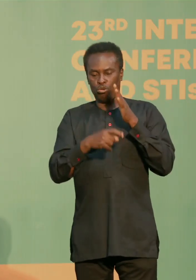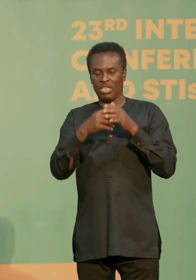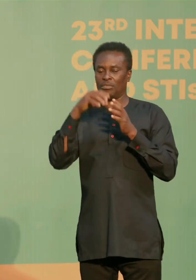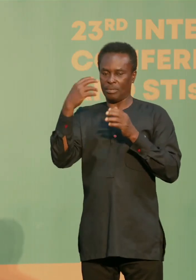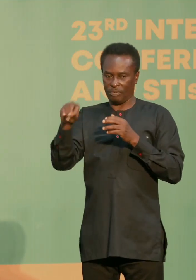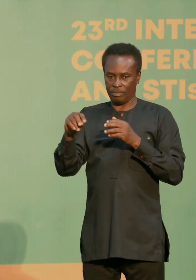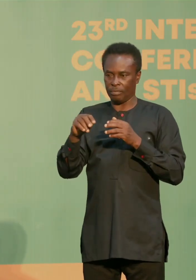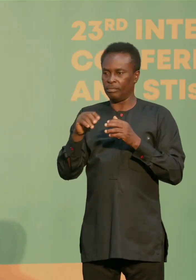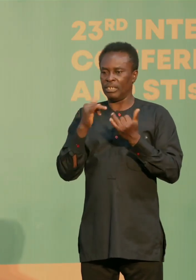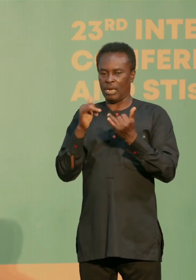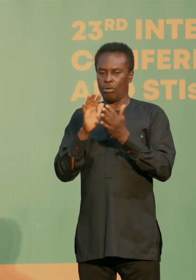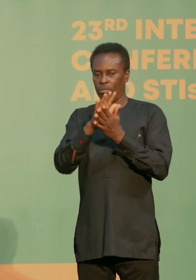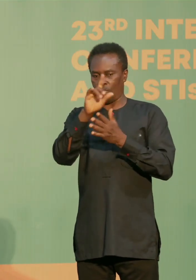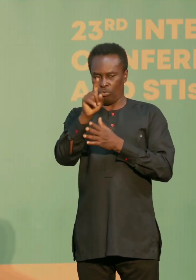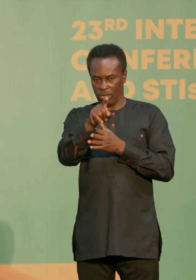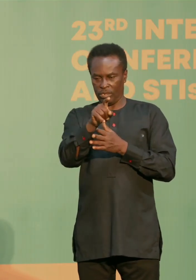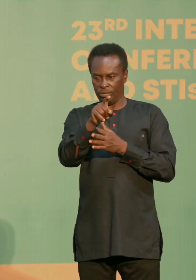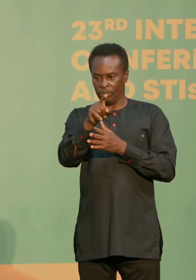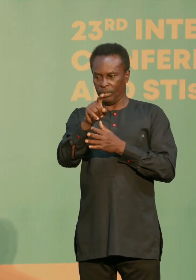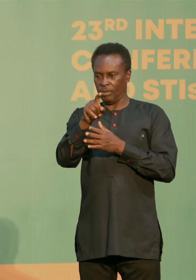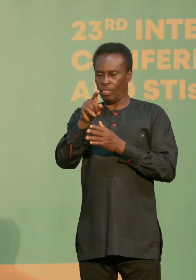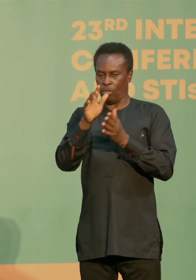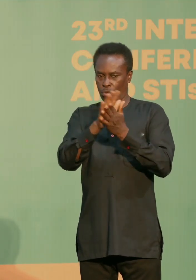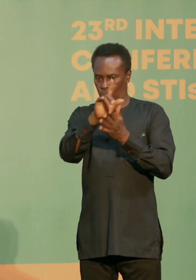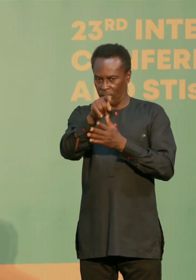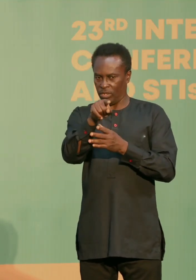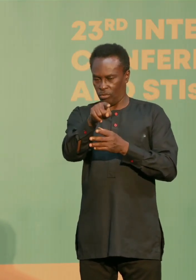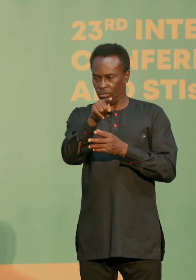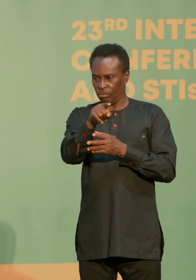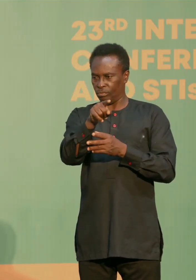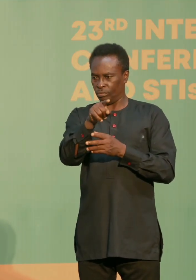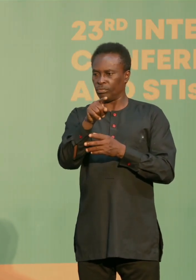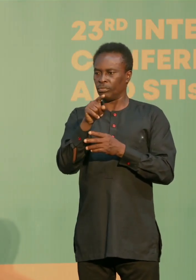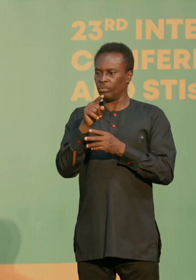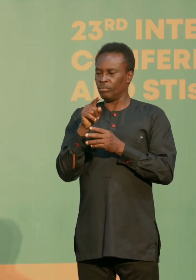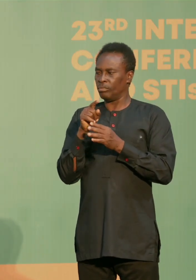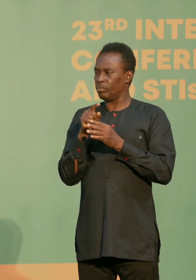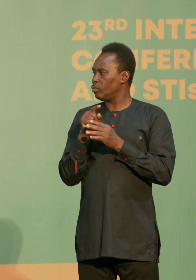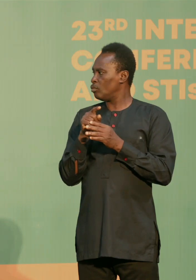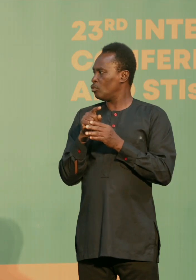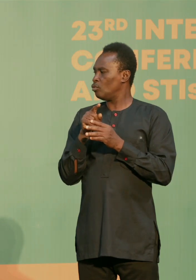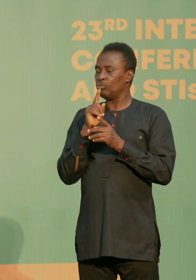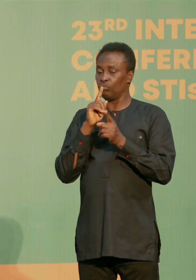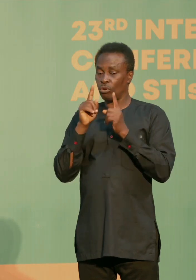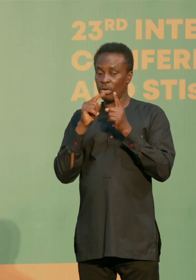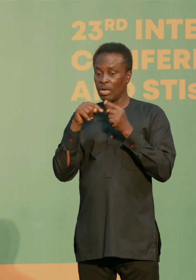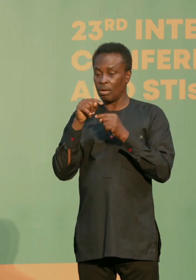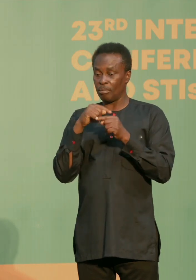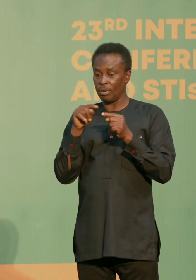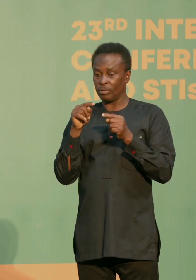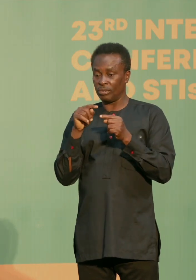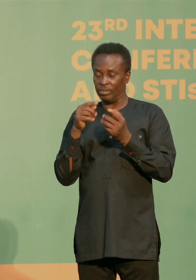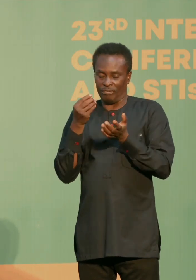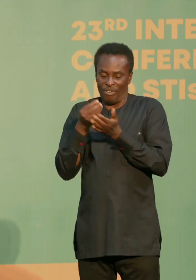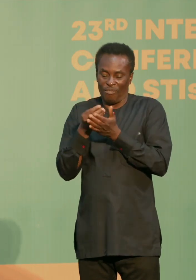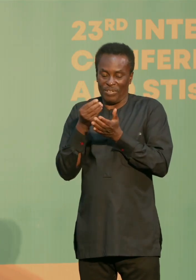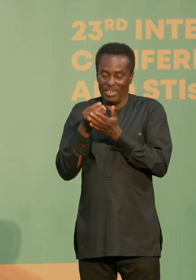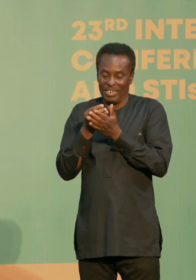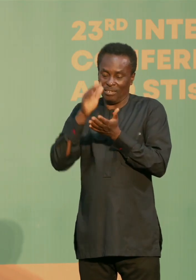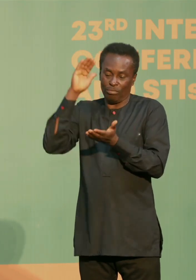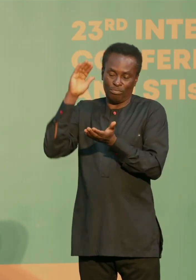to your question, I think part of it, if I got him correct, was to do with these funding cuts. Now,